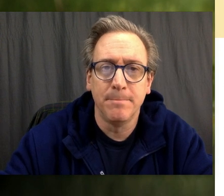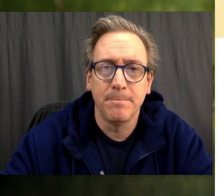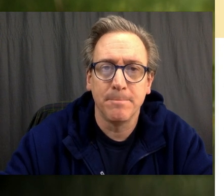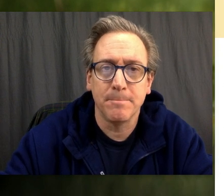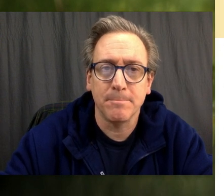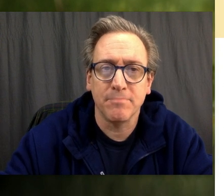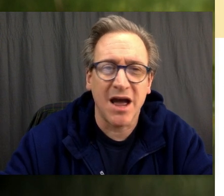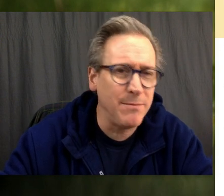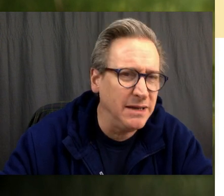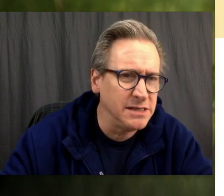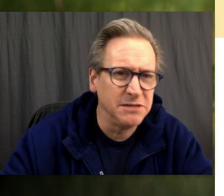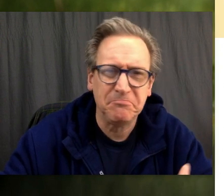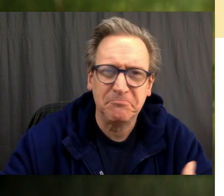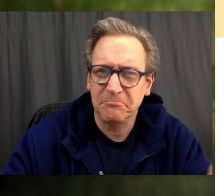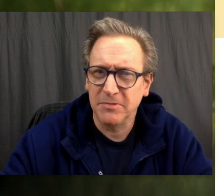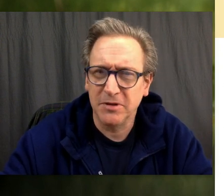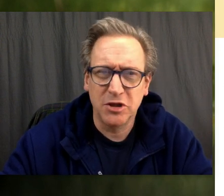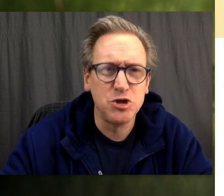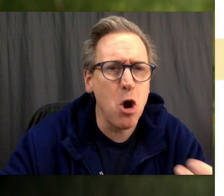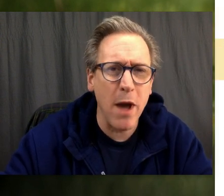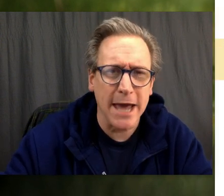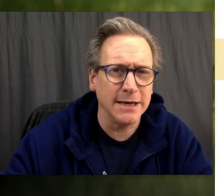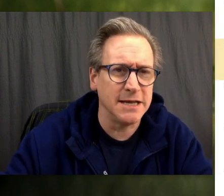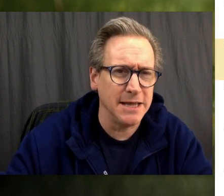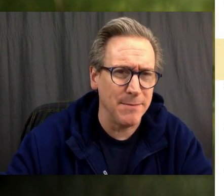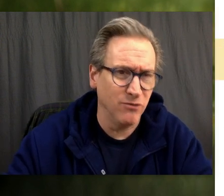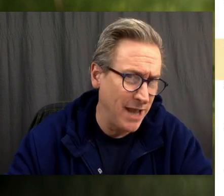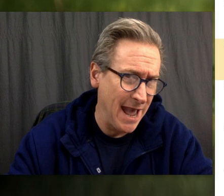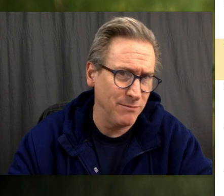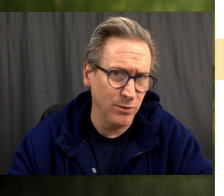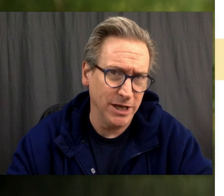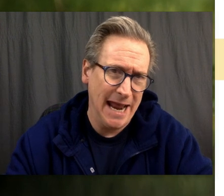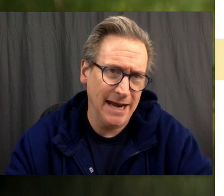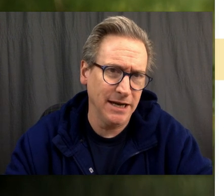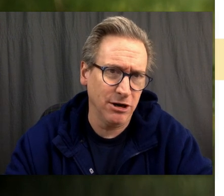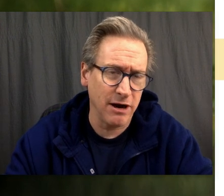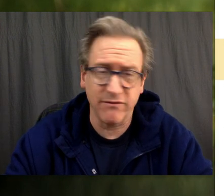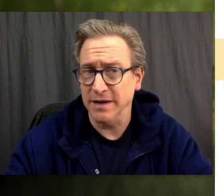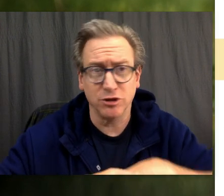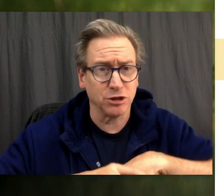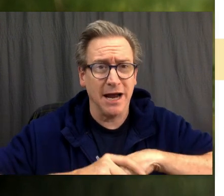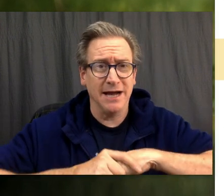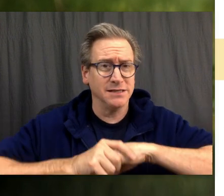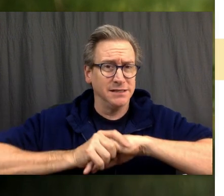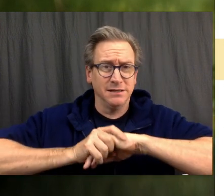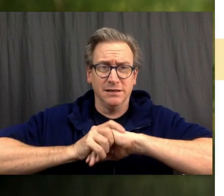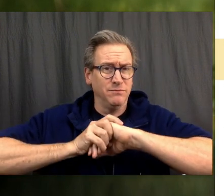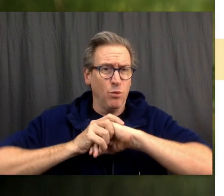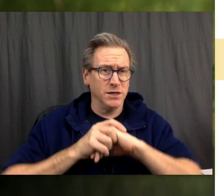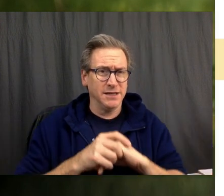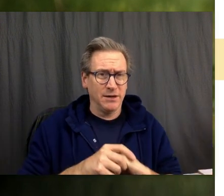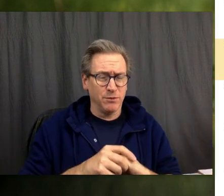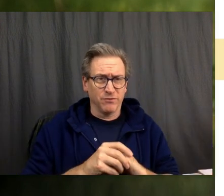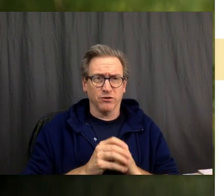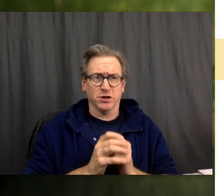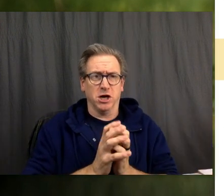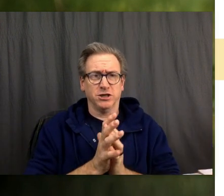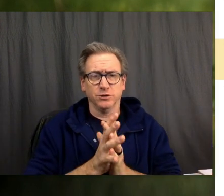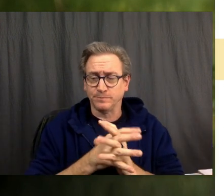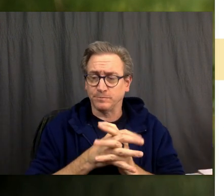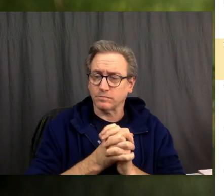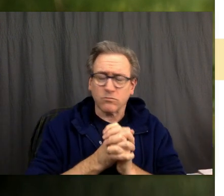um, hobbies, there's no end to the amount of vocab that we can add in here. Everybody, I'm sure, has ones that they would prefer